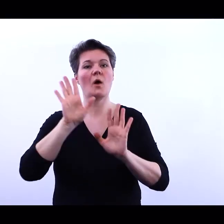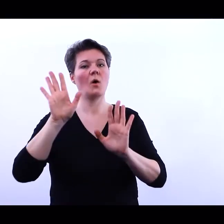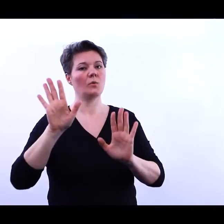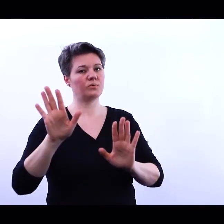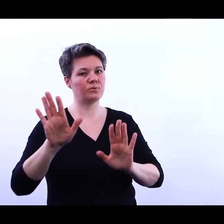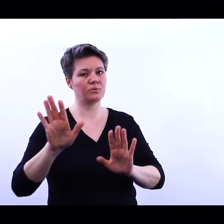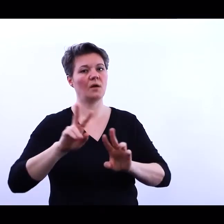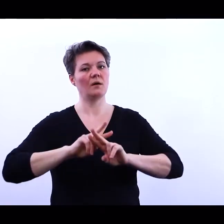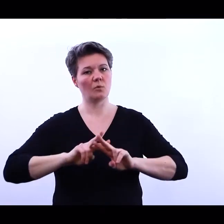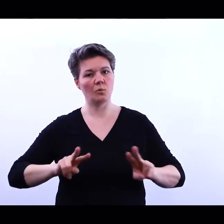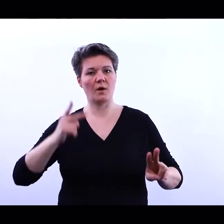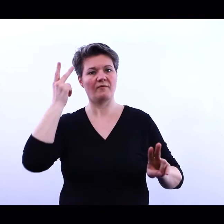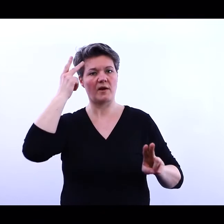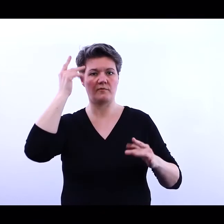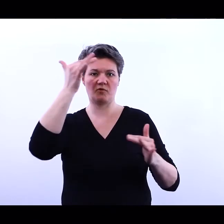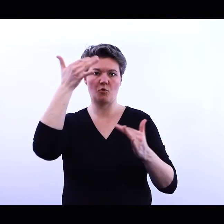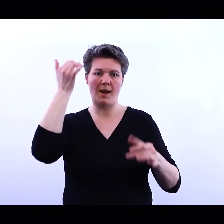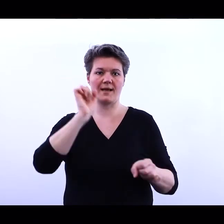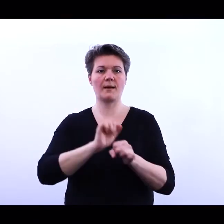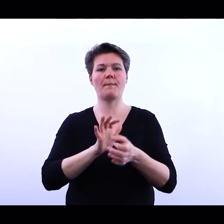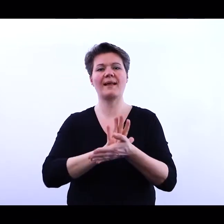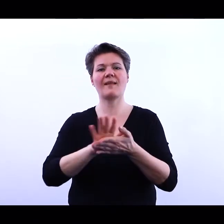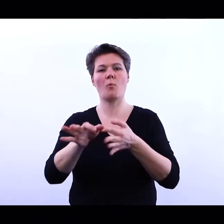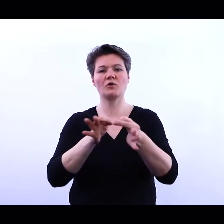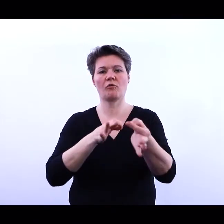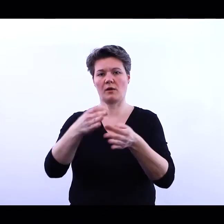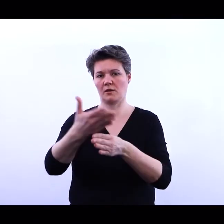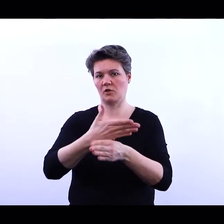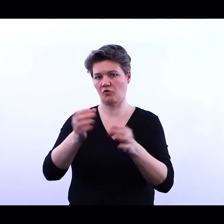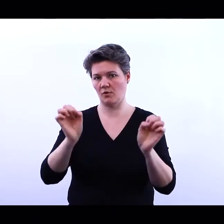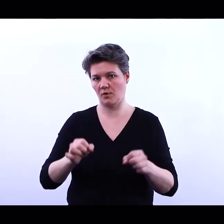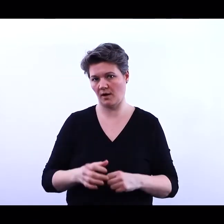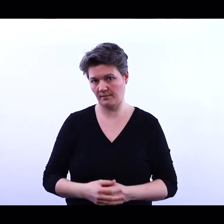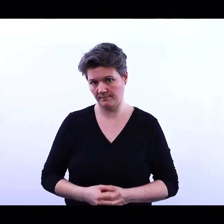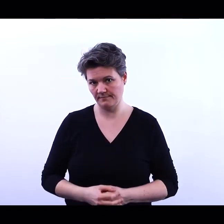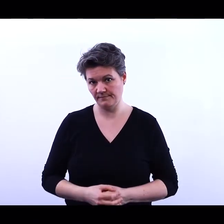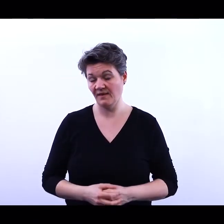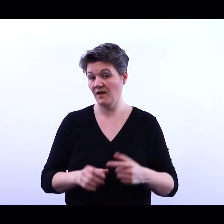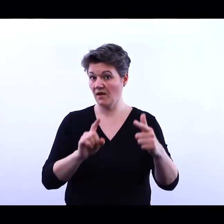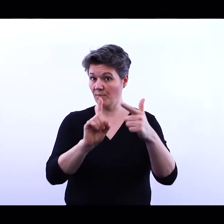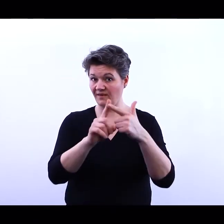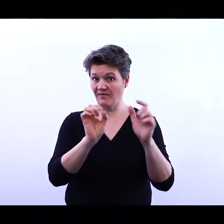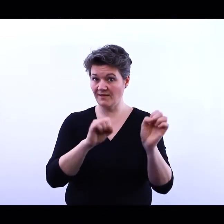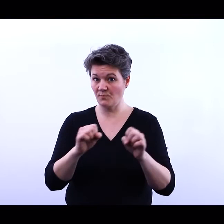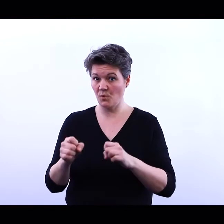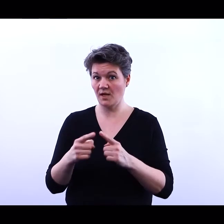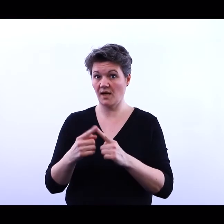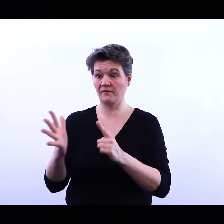calmness so that folks can have more intentional decisions. I think the other piece of that is this feeling that,